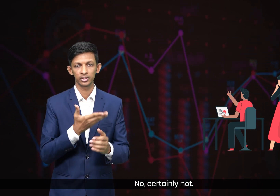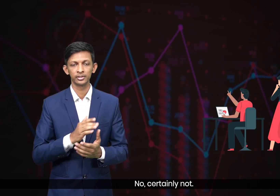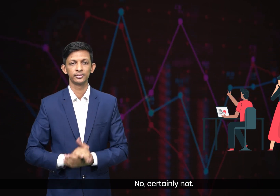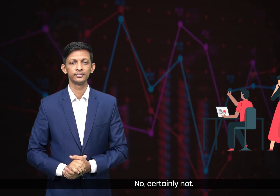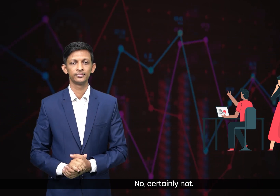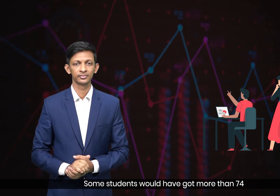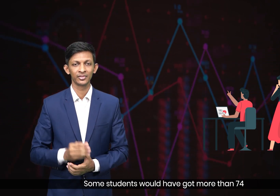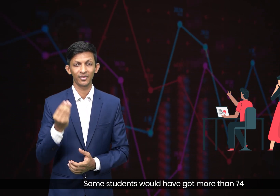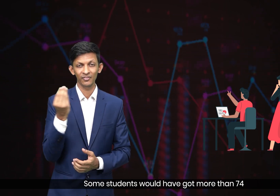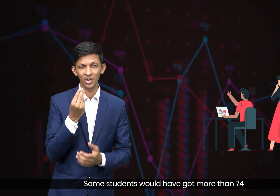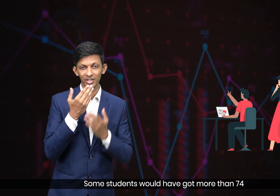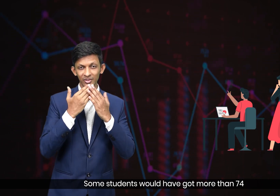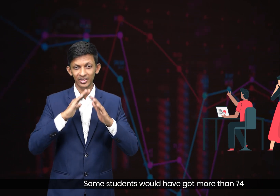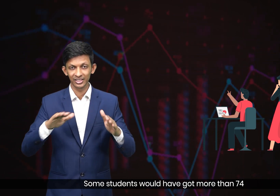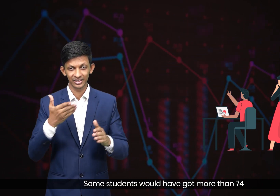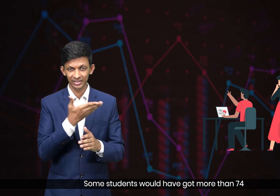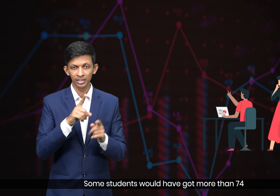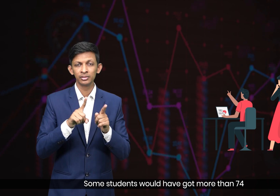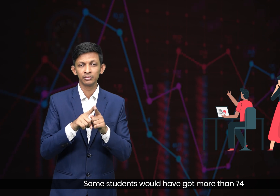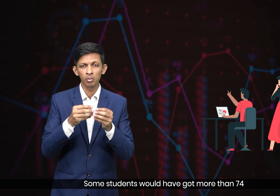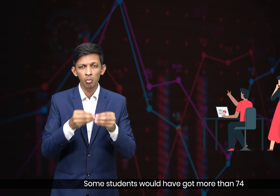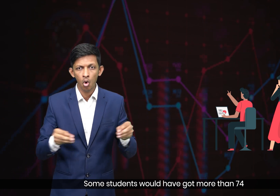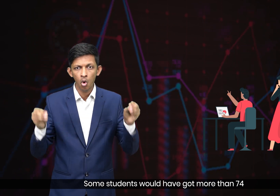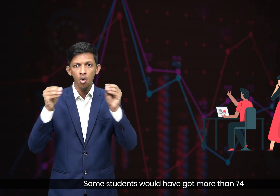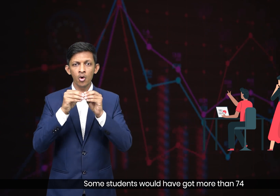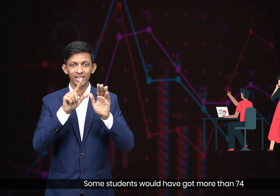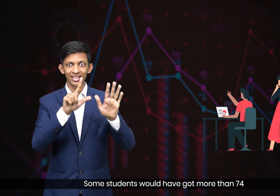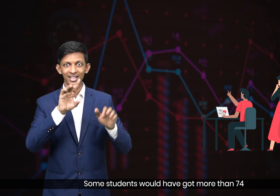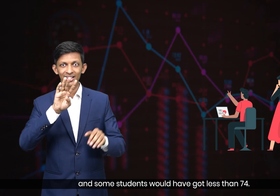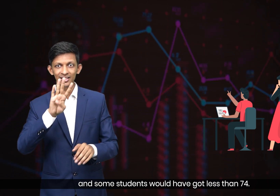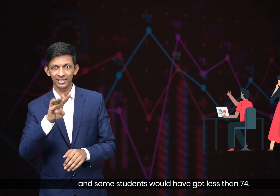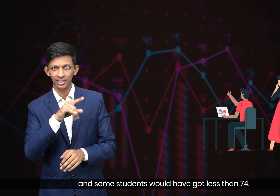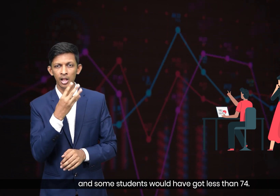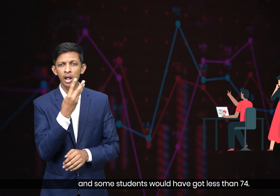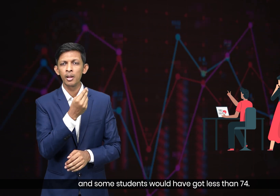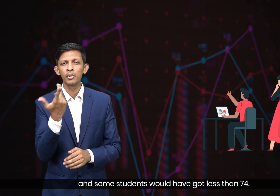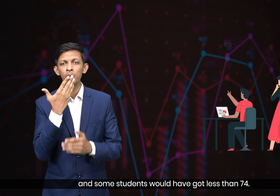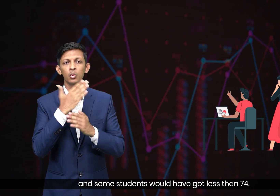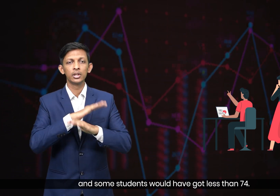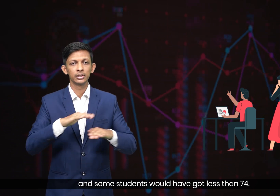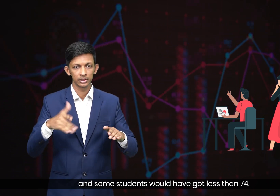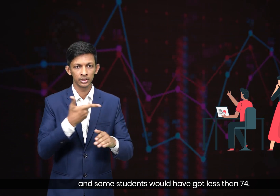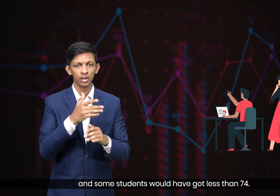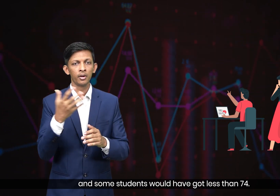not. Some students would have got more than 74 and some students would have got less than